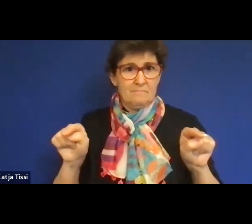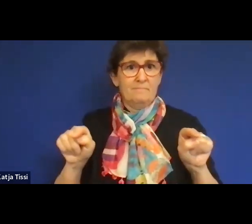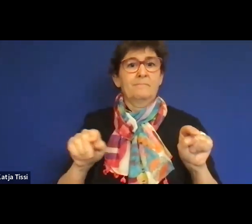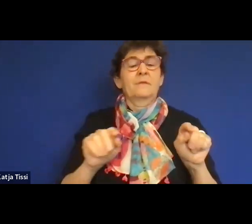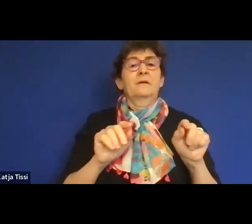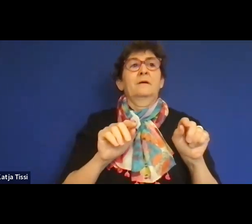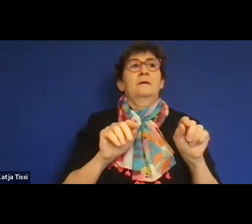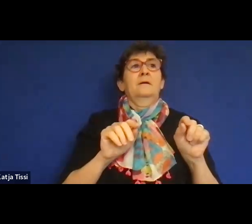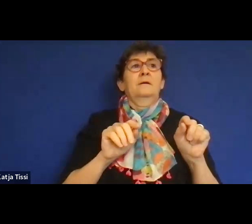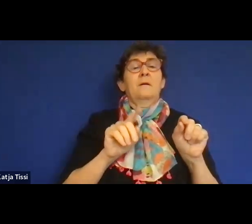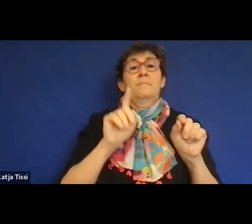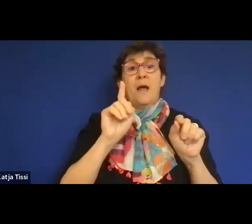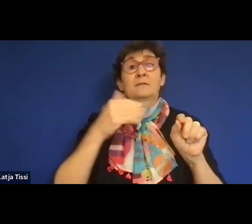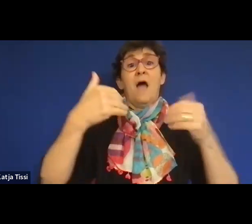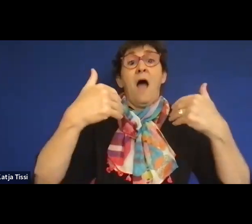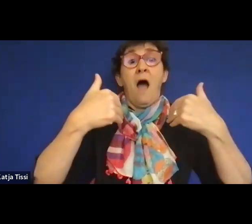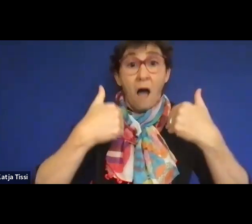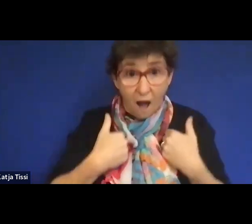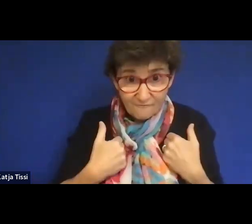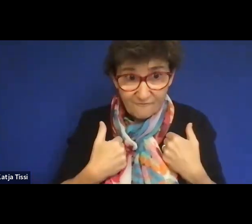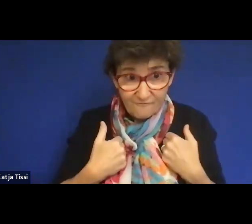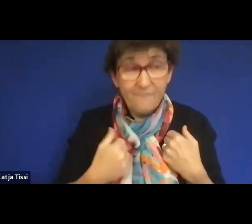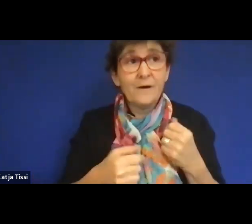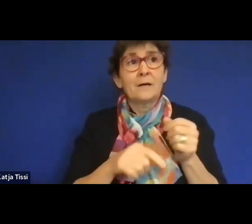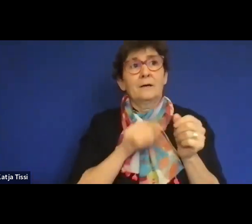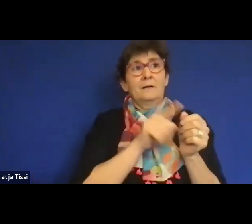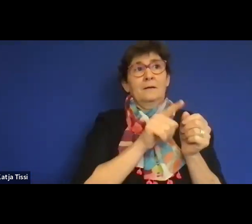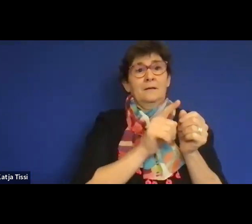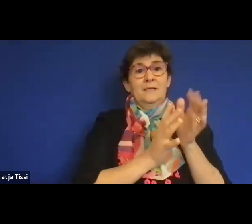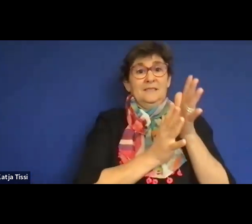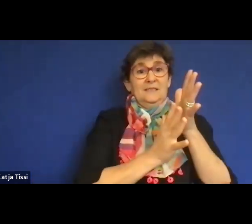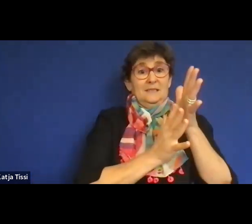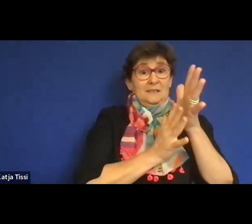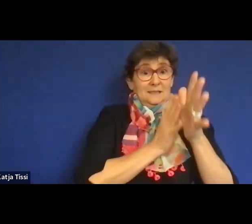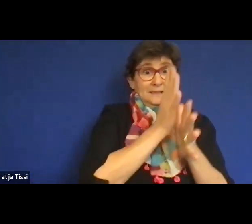affects the fluency of the entire utterance.